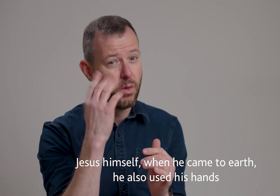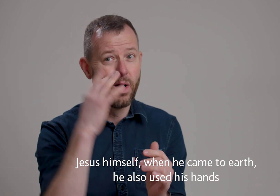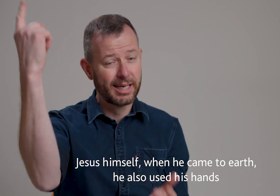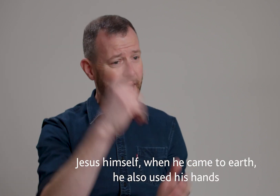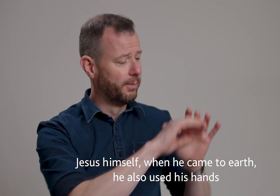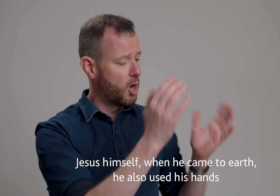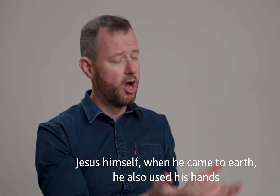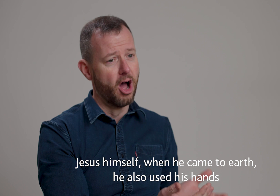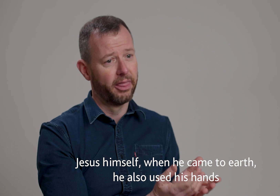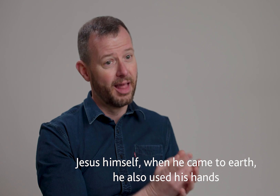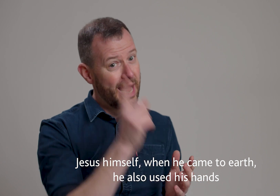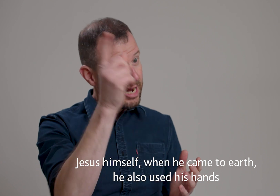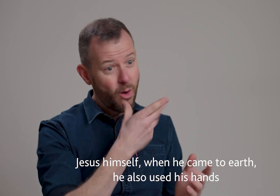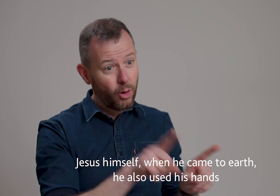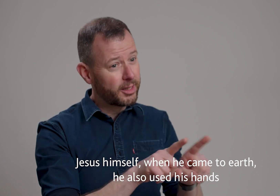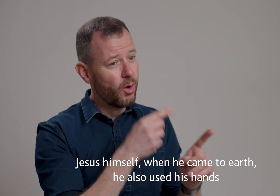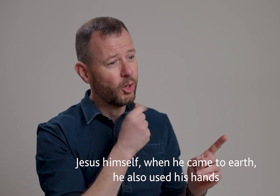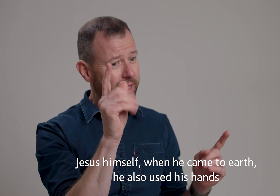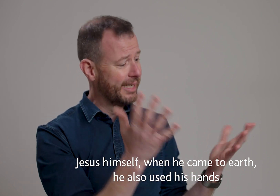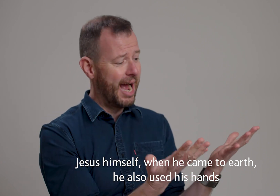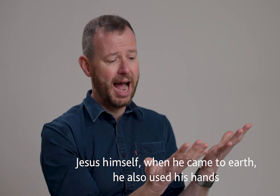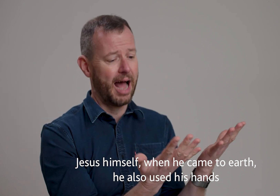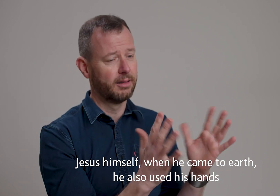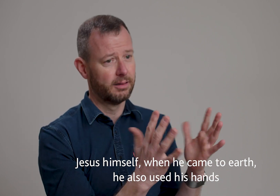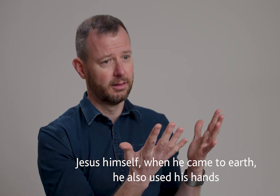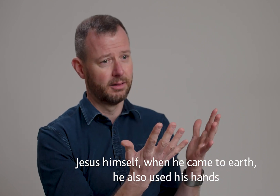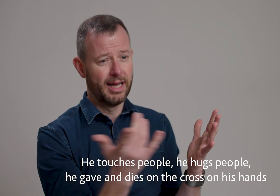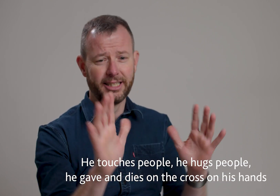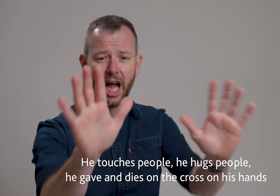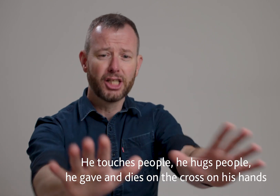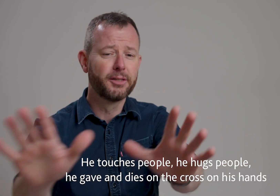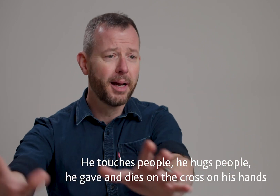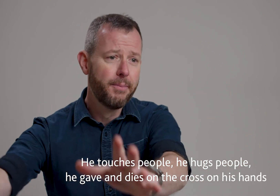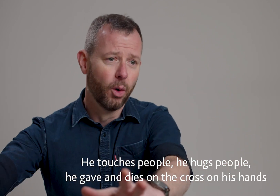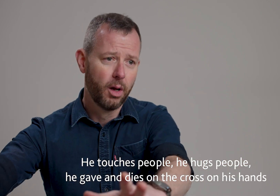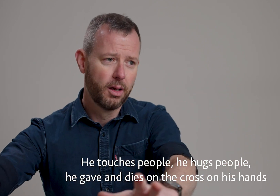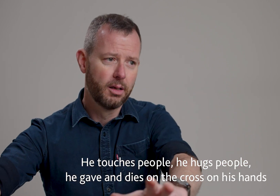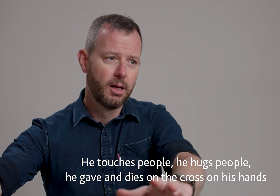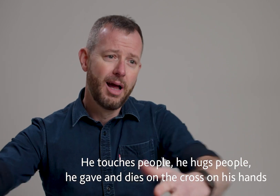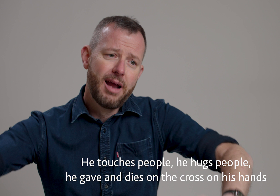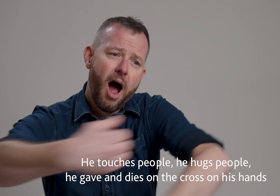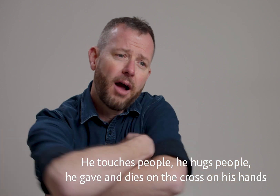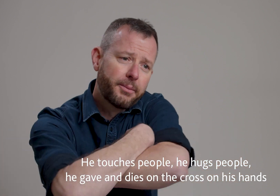when he came to Earth, he also hid his hand. He touched the people. He hugged